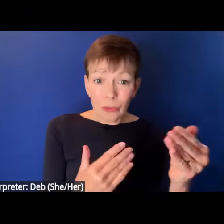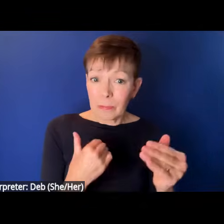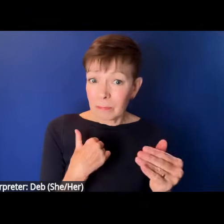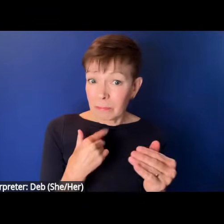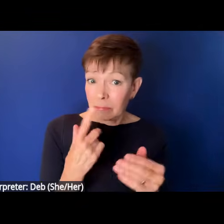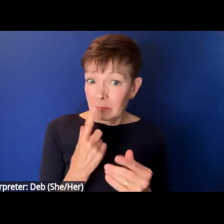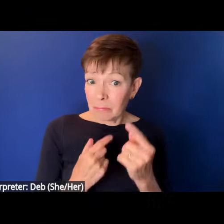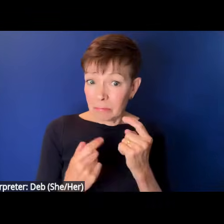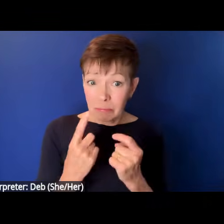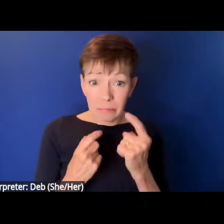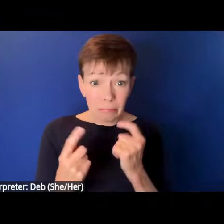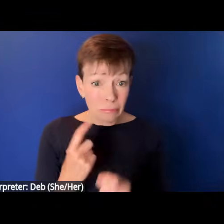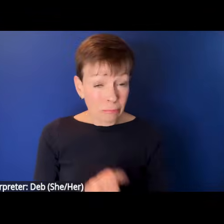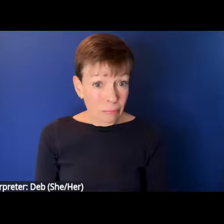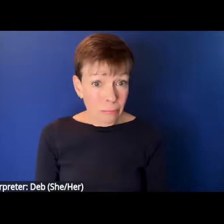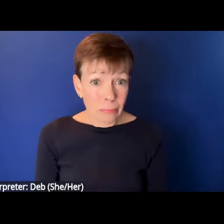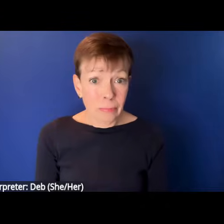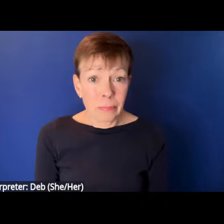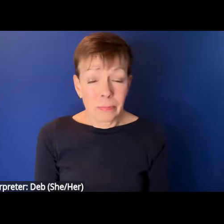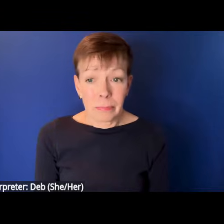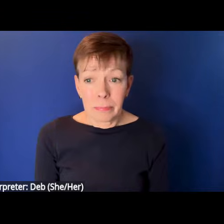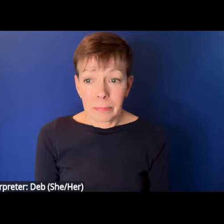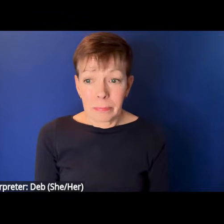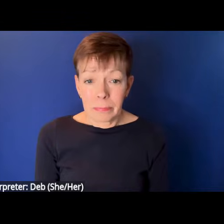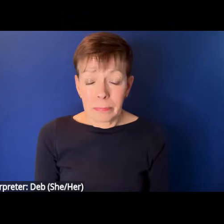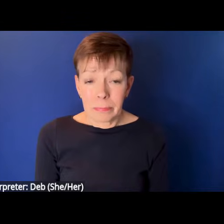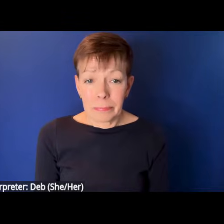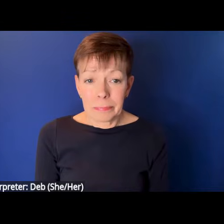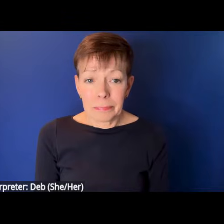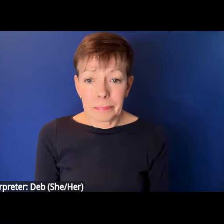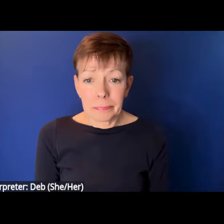the Secretary Treasurer at this point.